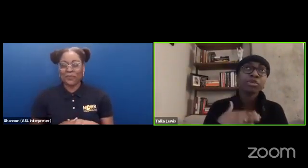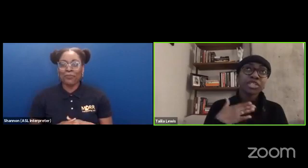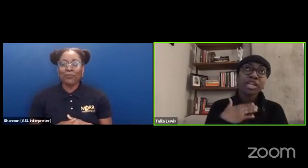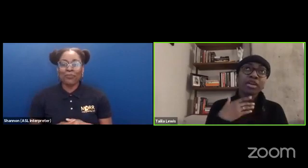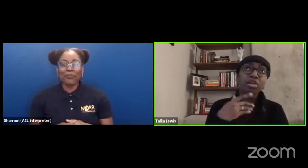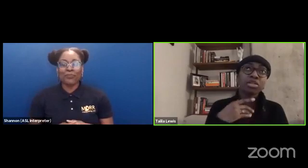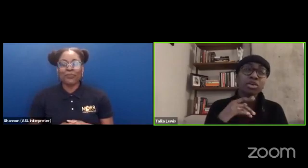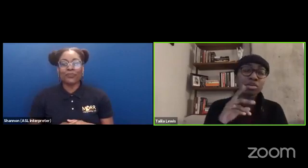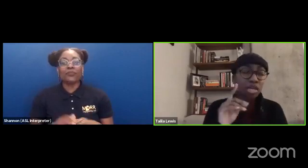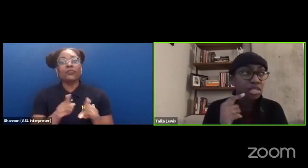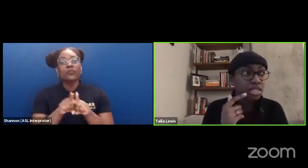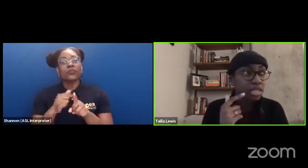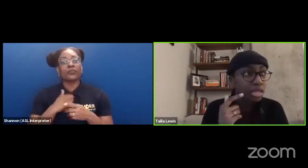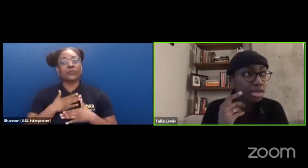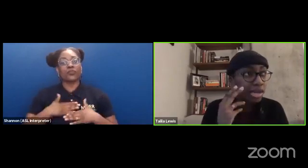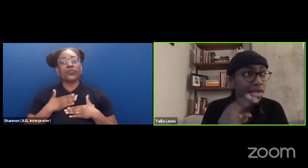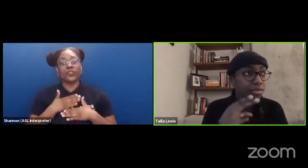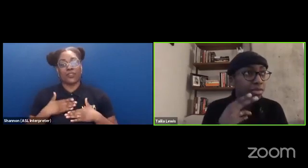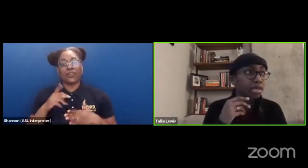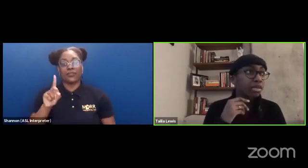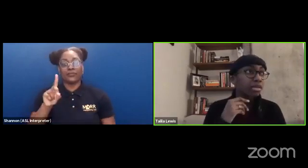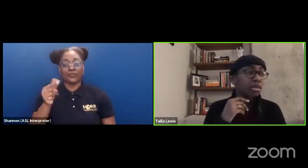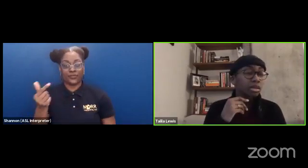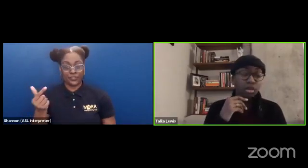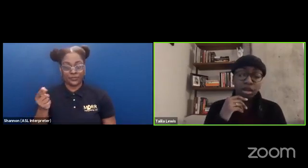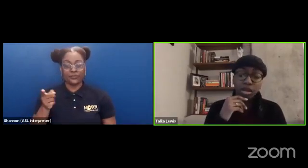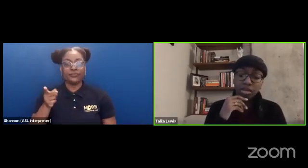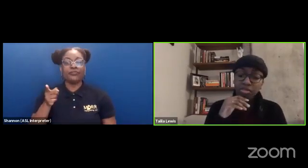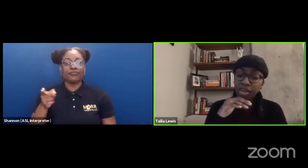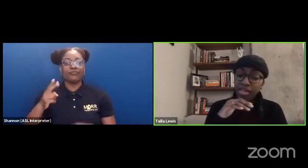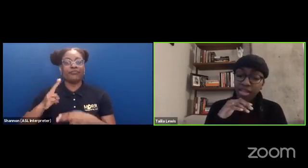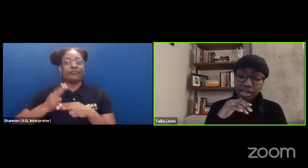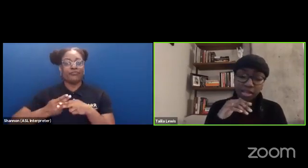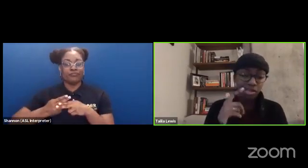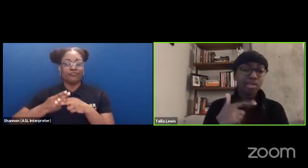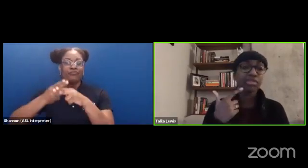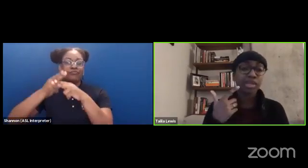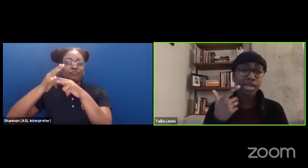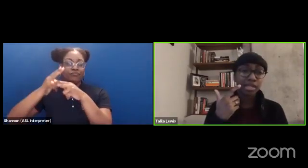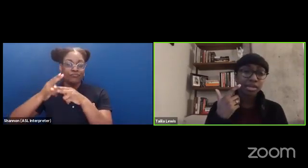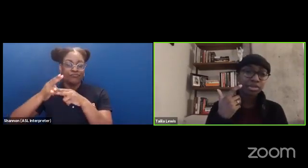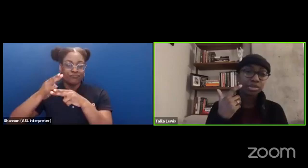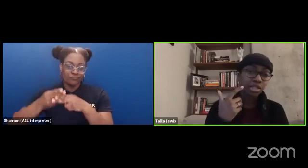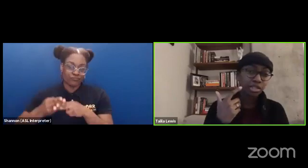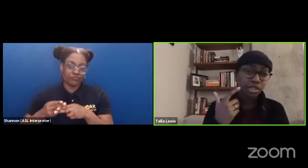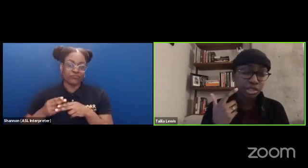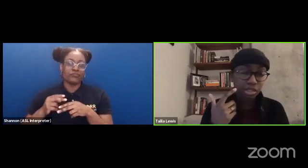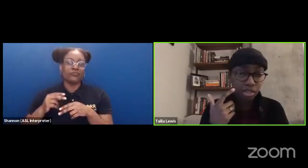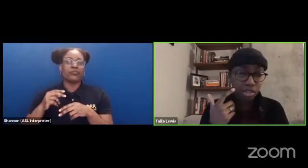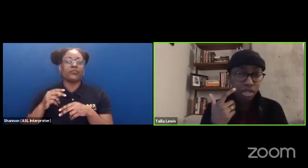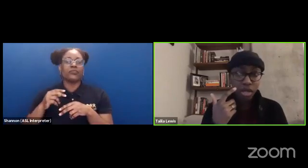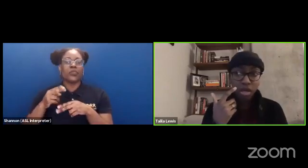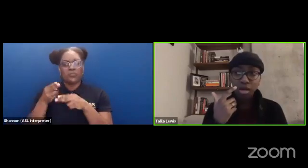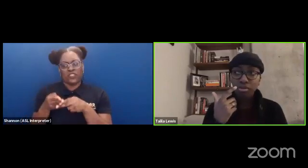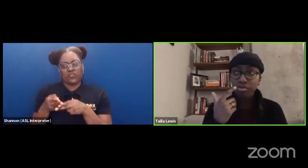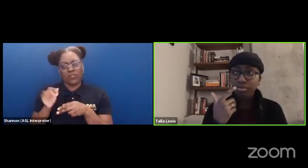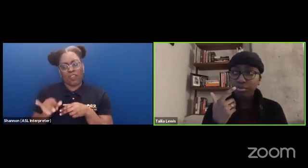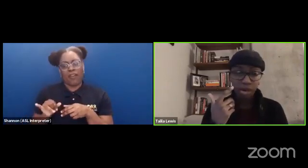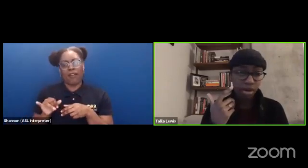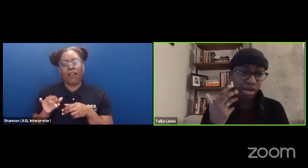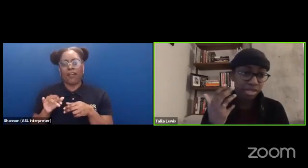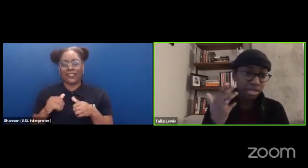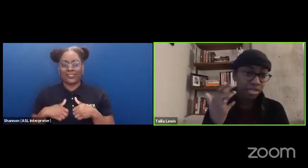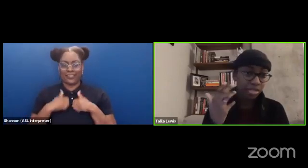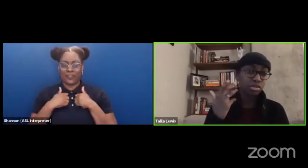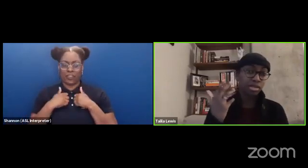I appreciate also Dustin naming the fact that living at the intersections of where